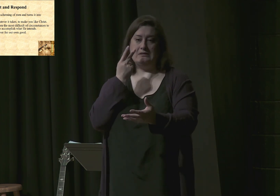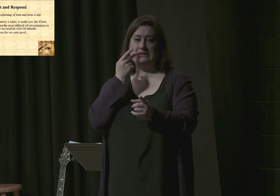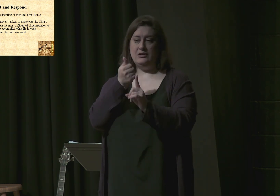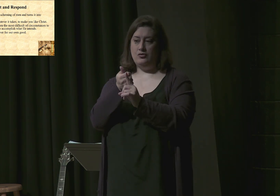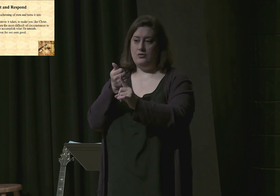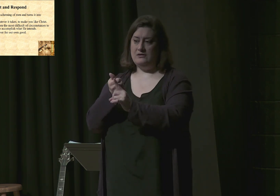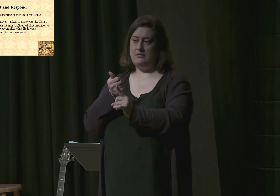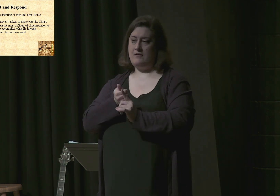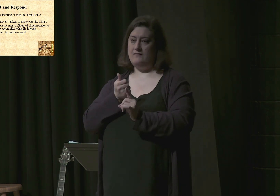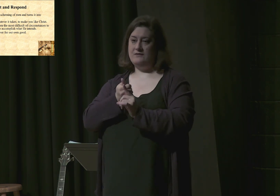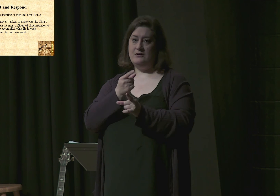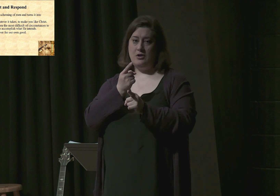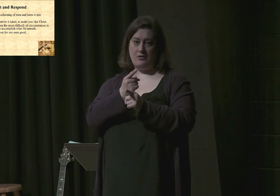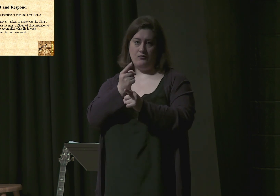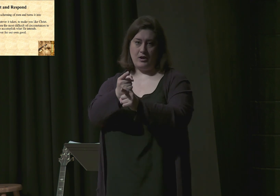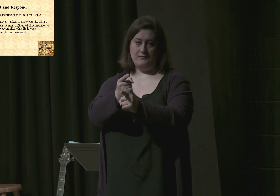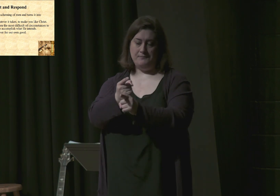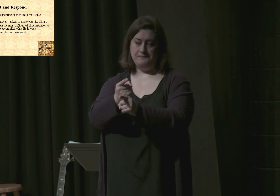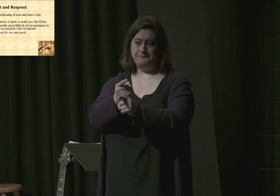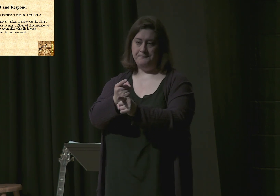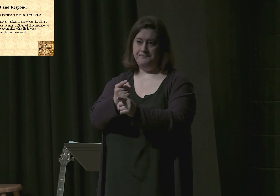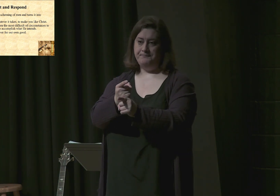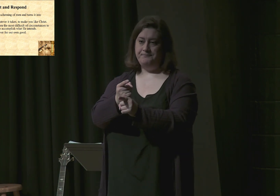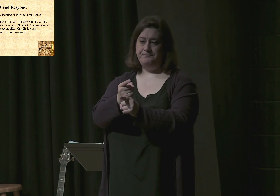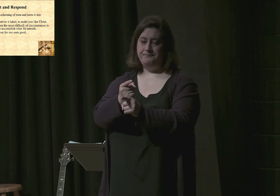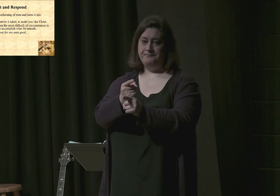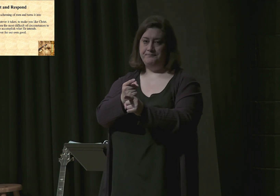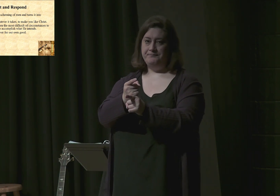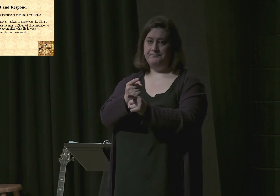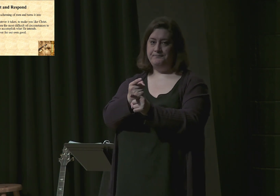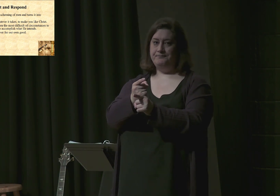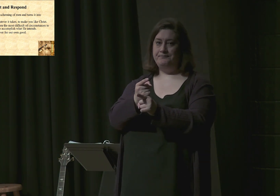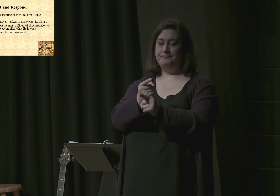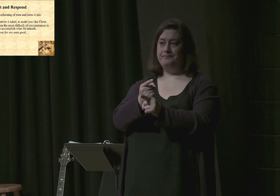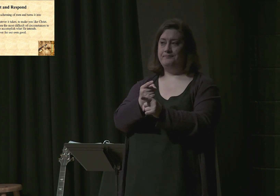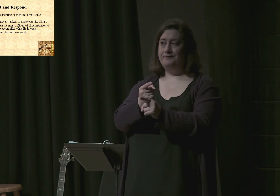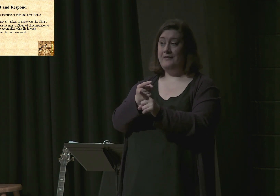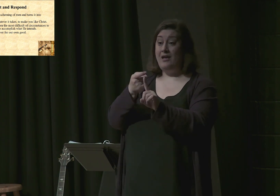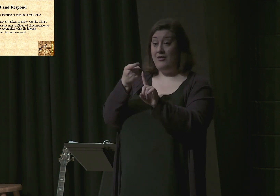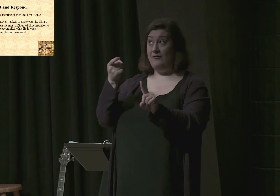see ourselves and to rely on Him.